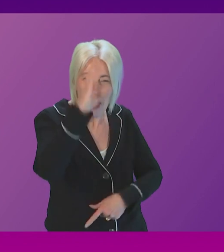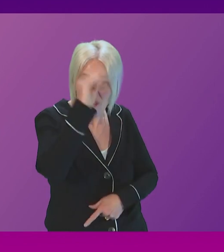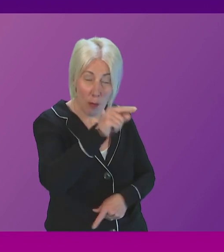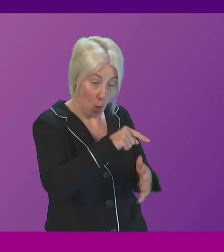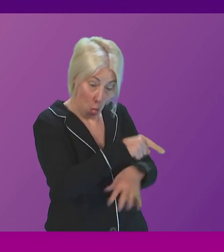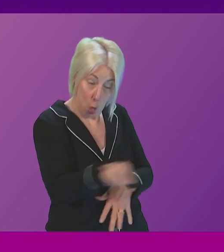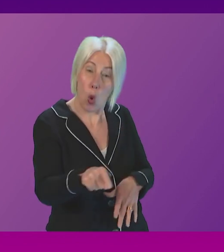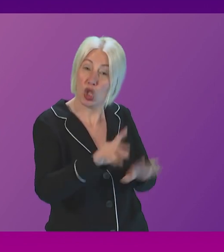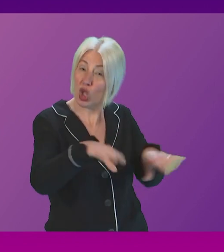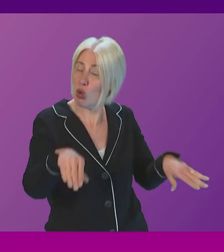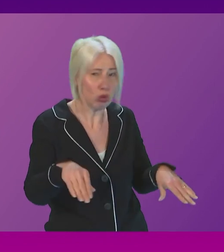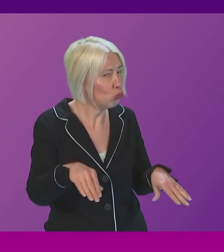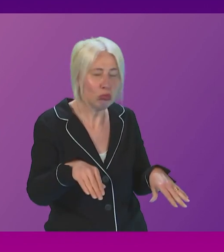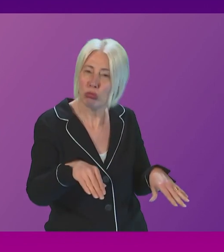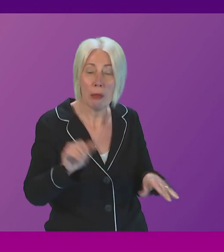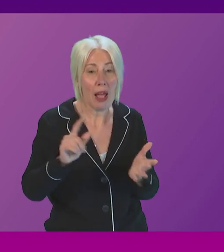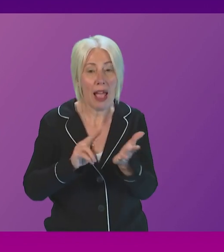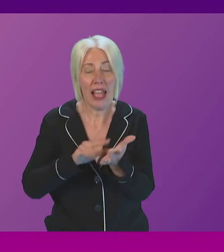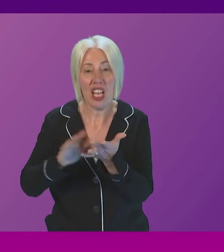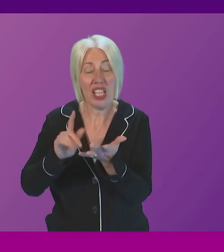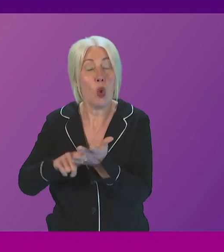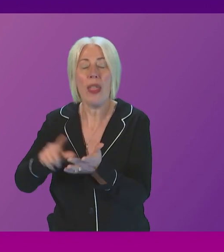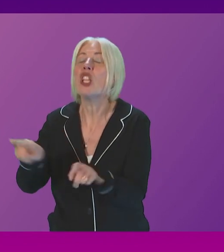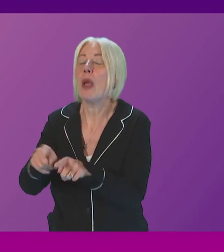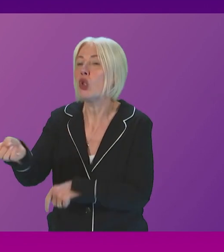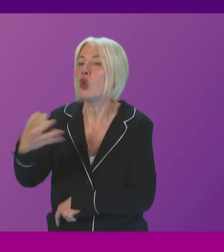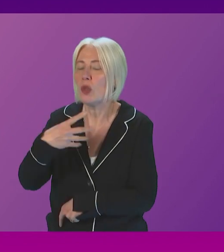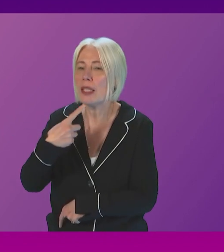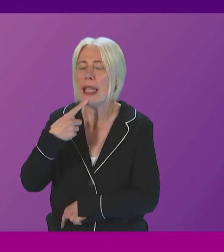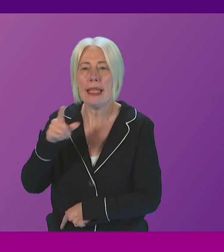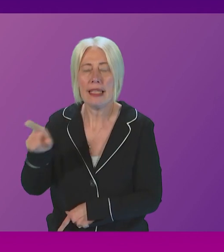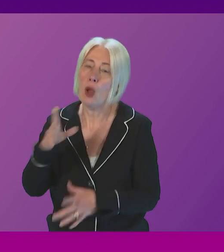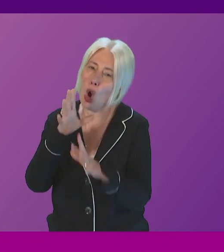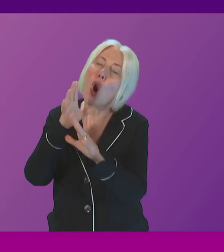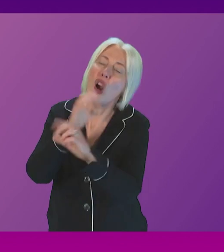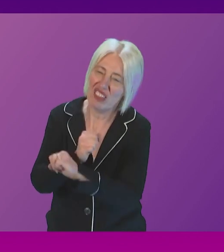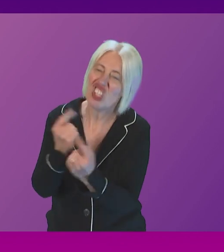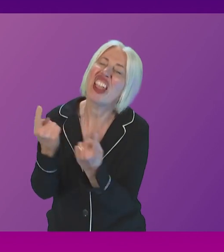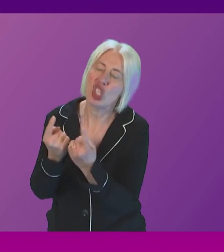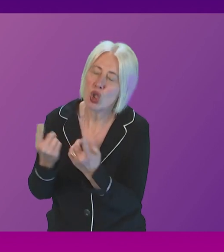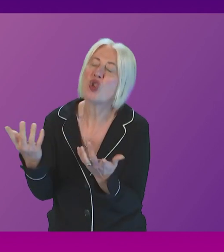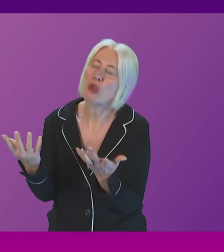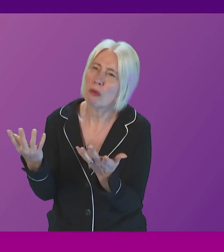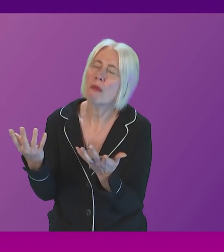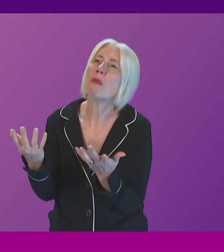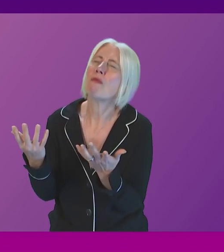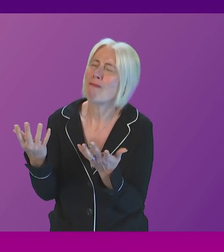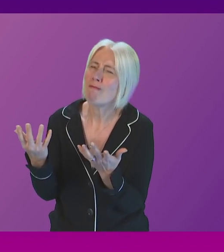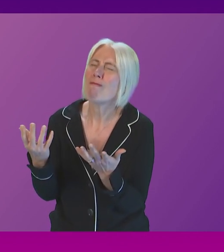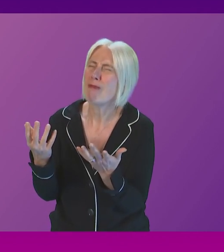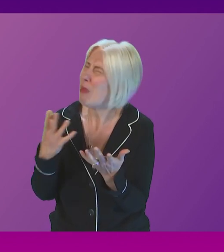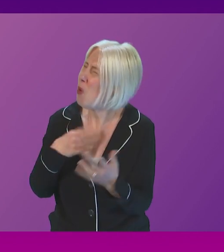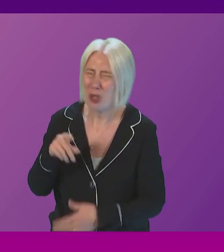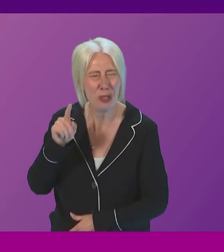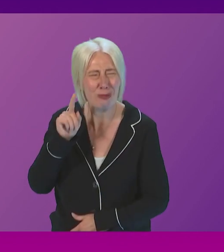children? Now, we've also been told by NHS Lothian, when we met with them, there were confidentiality issues around that. And I want to pursue